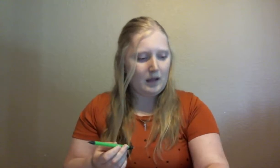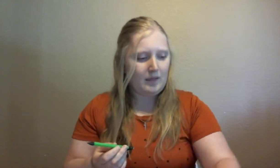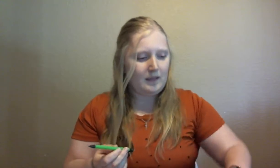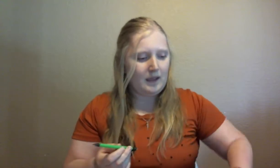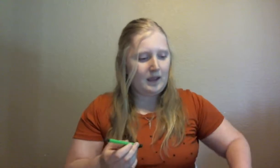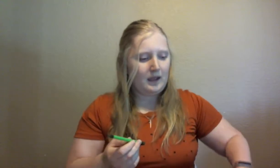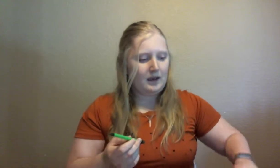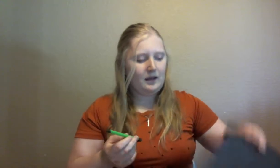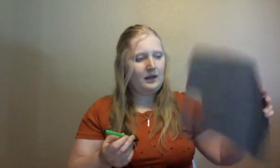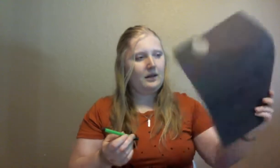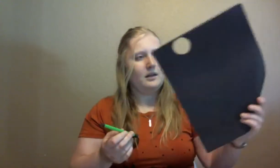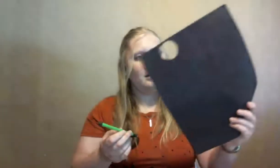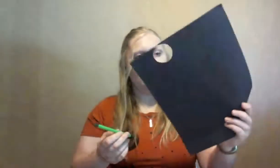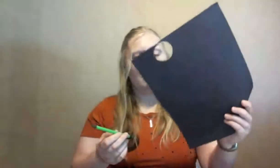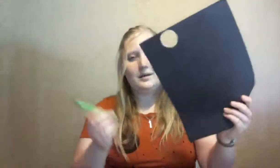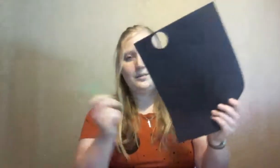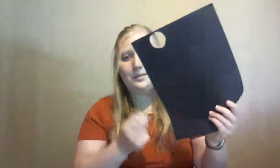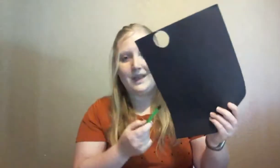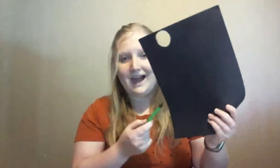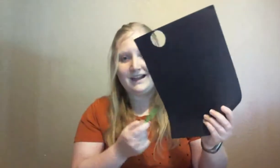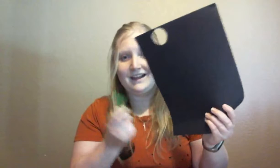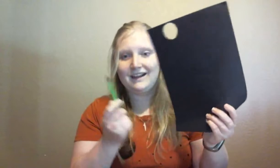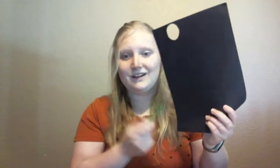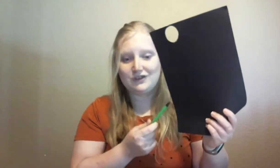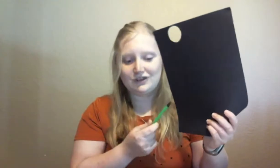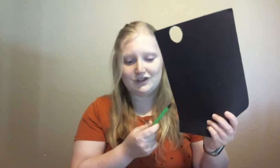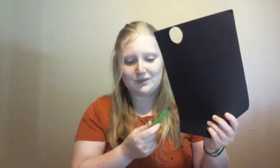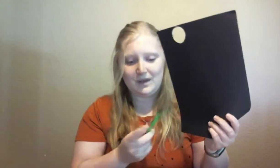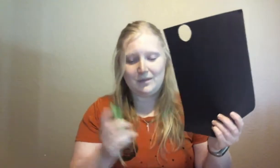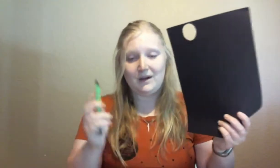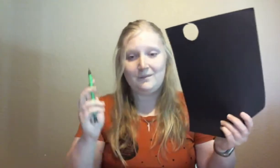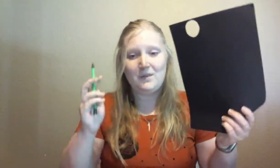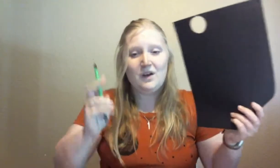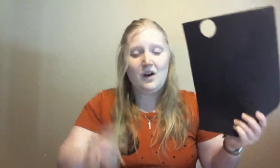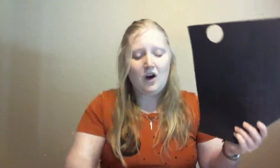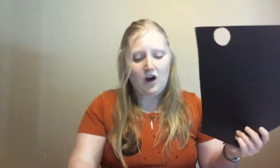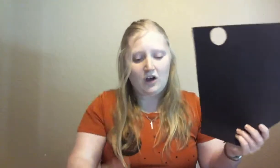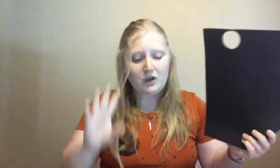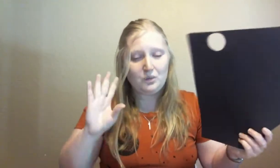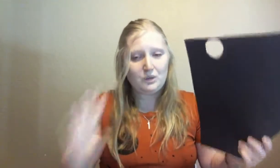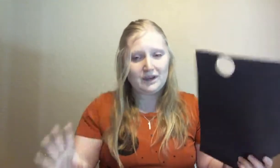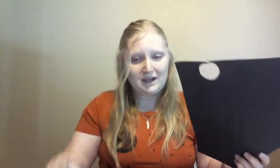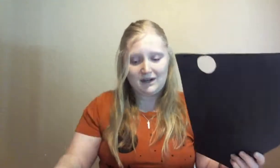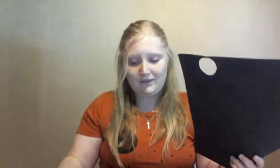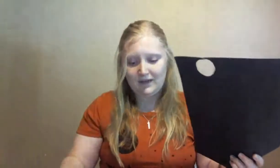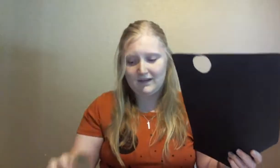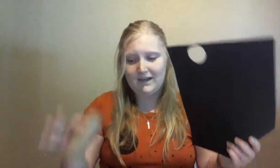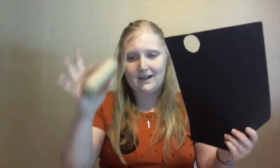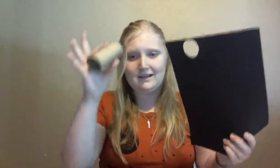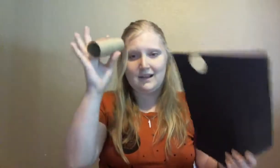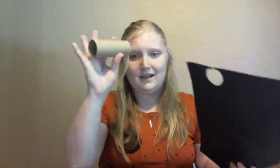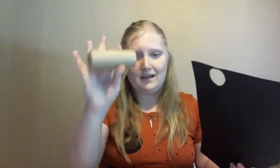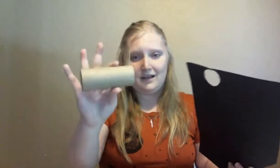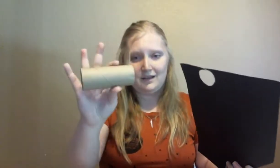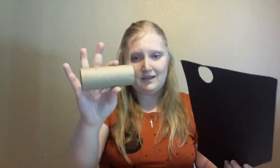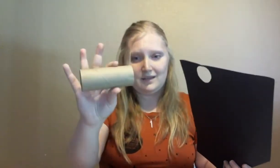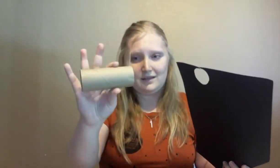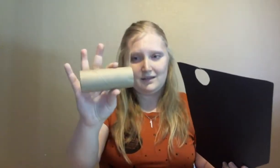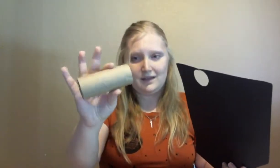and then black construction paper. All you really need for this is